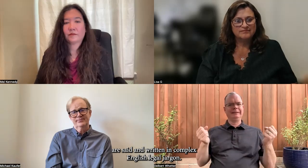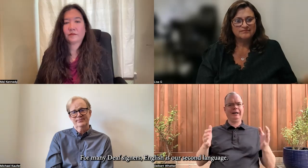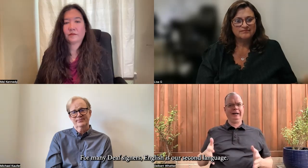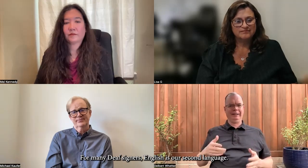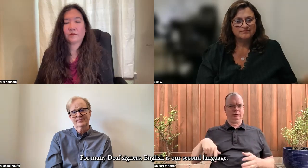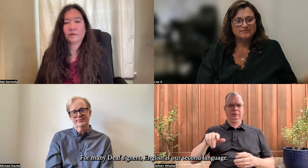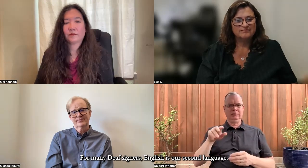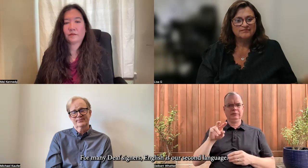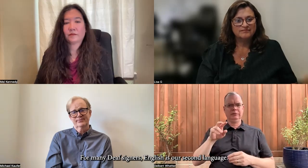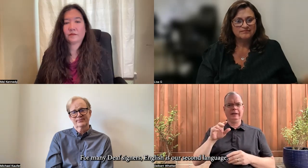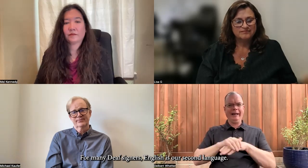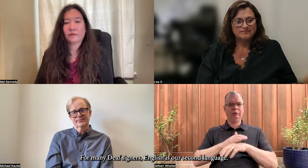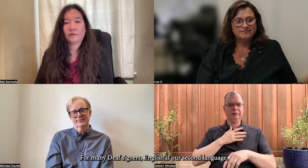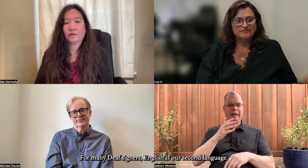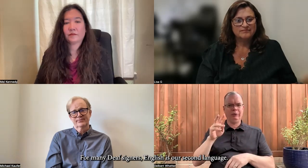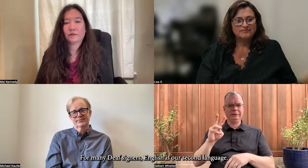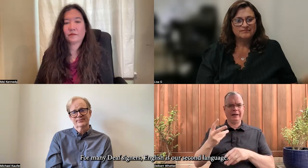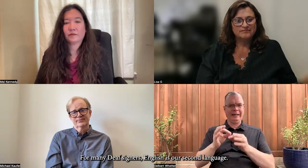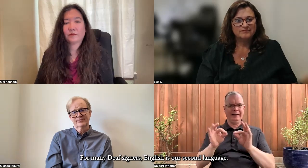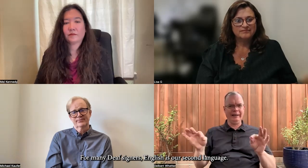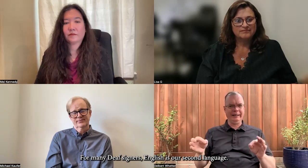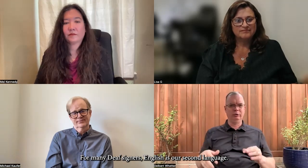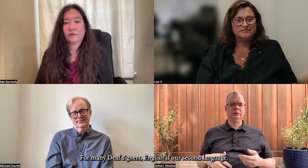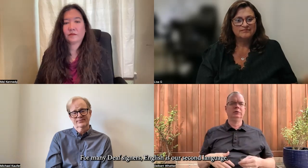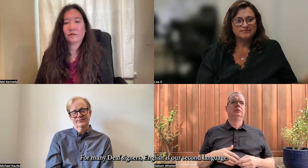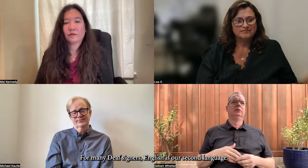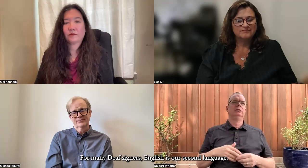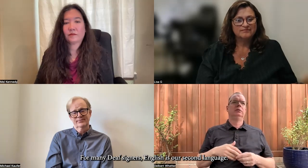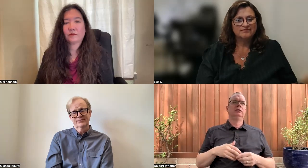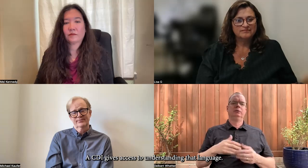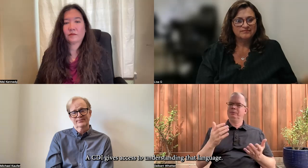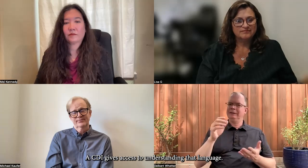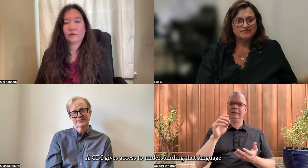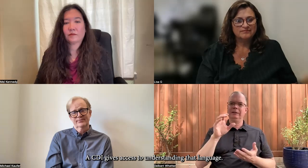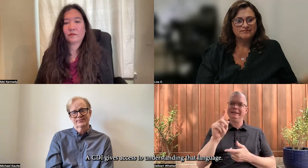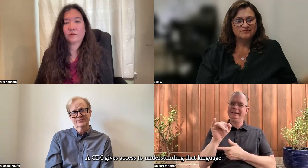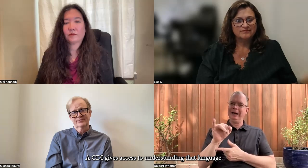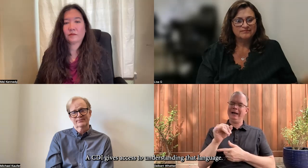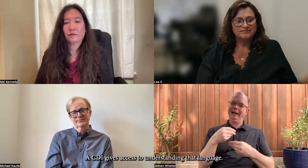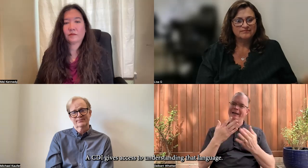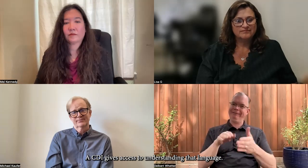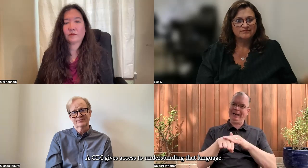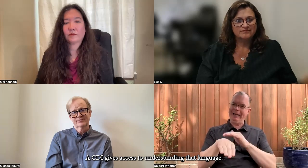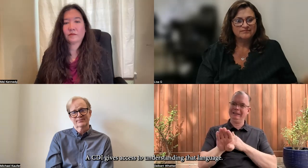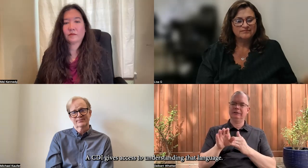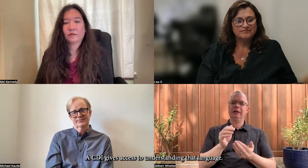legal jargon. For many deaf signers, English is our second language. A CDI gives access to understanding that